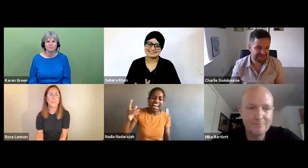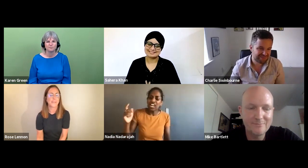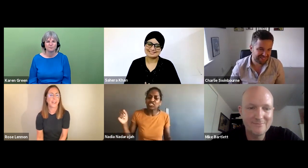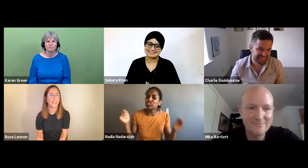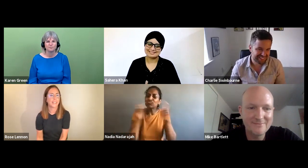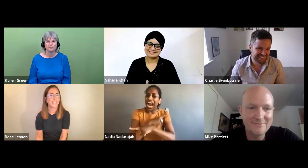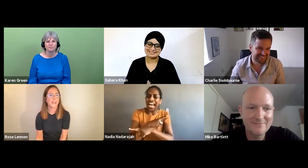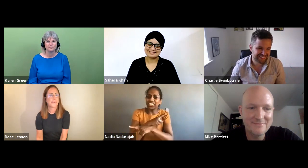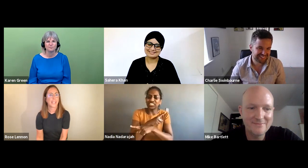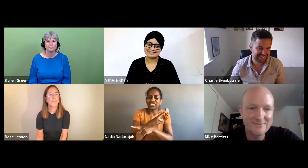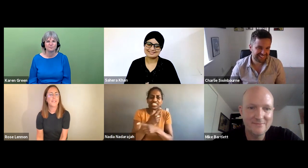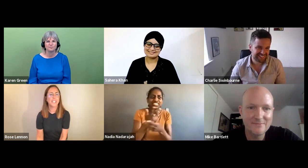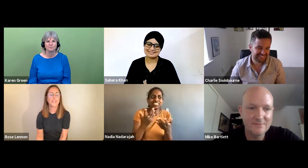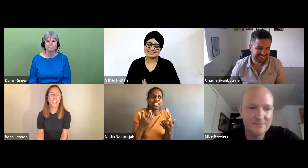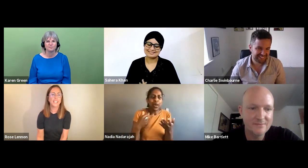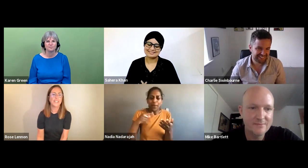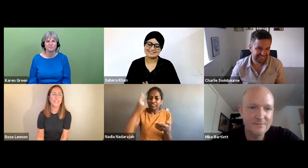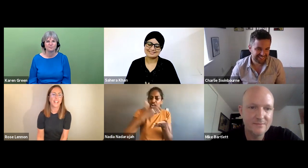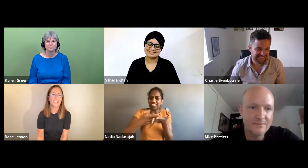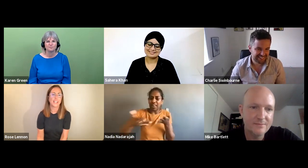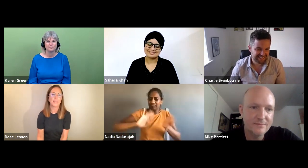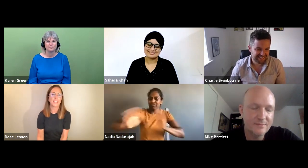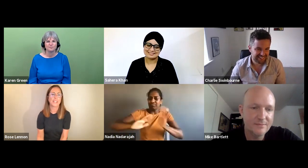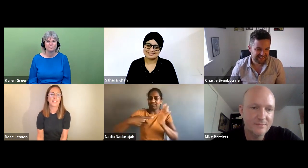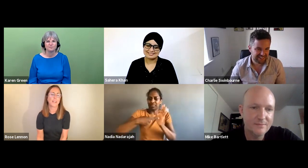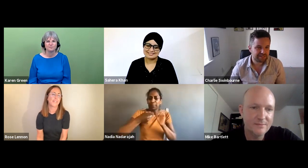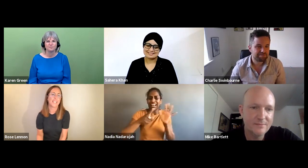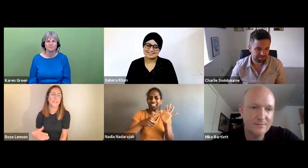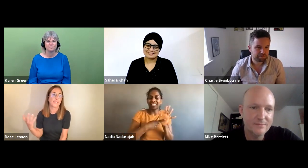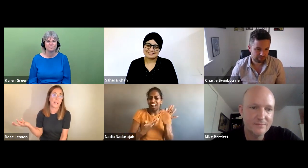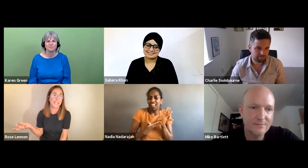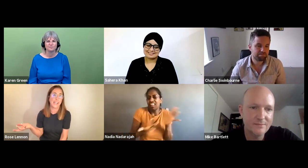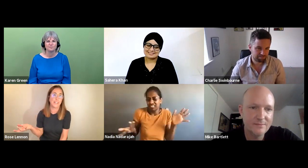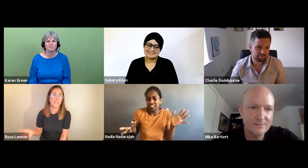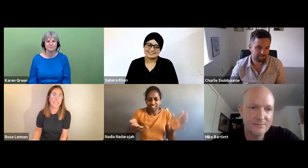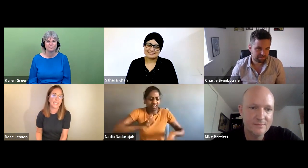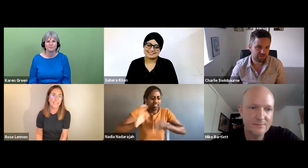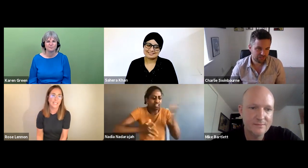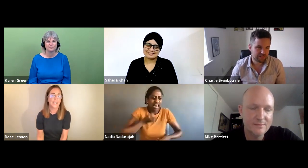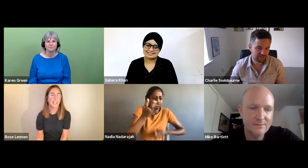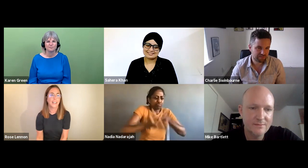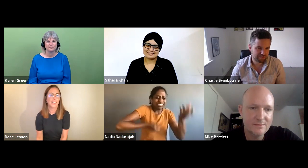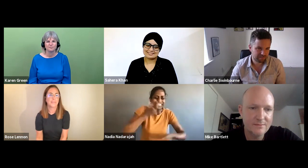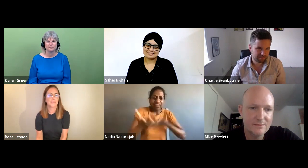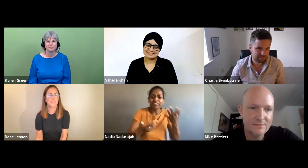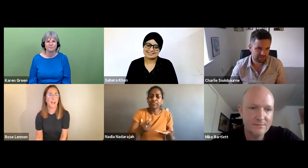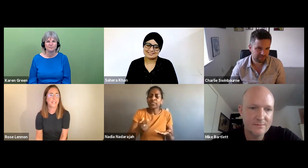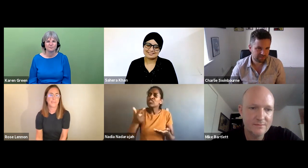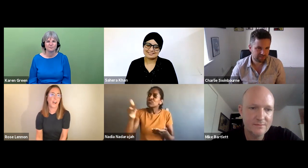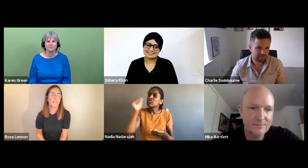to it? It was really strange, actually, because my first language was BSL, obviously. I